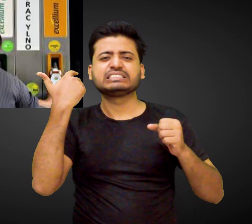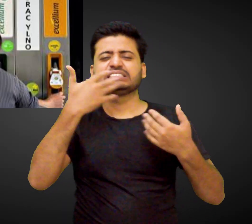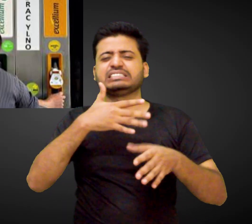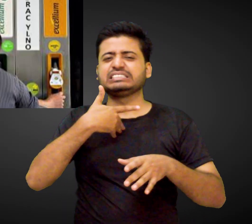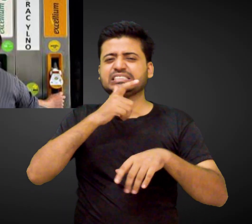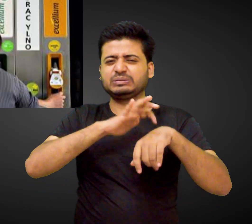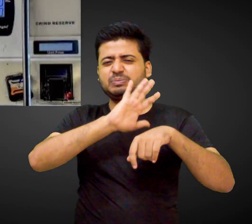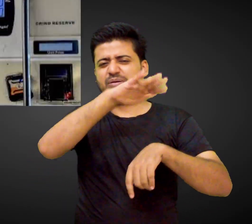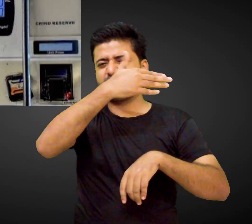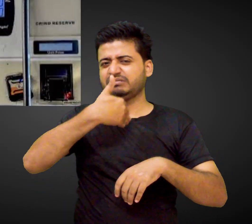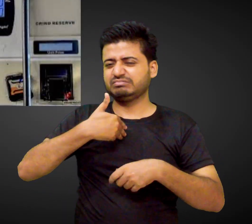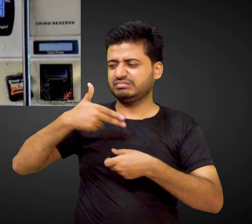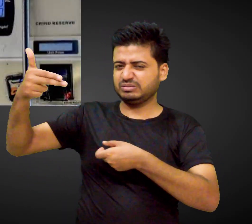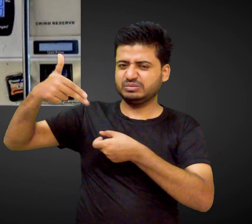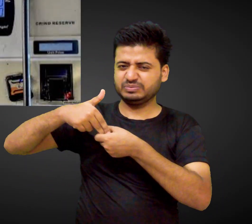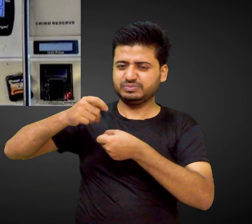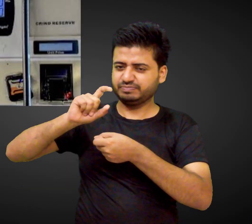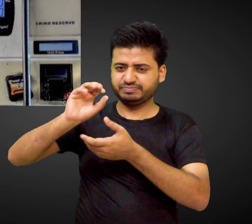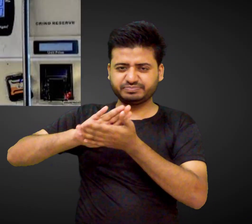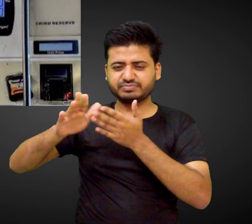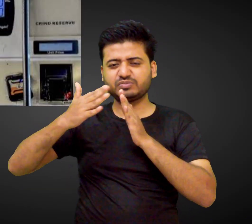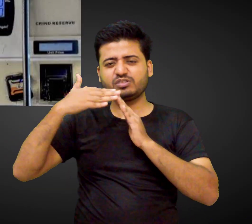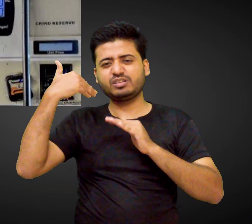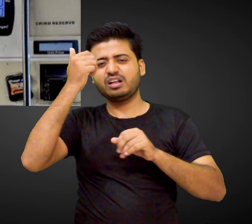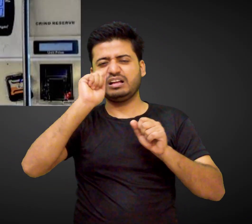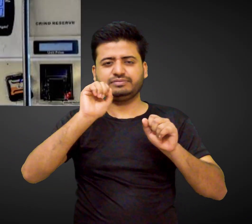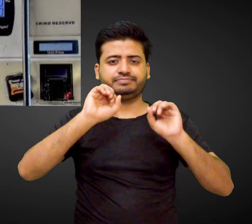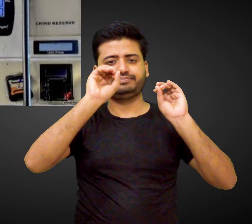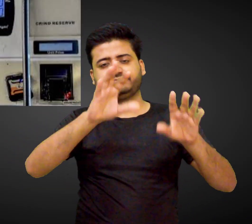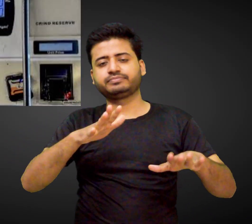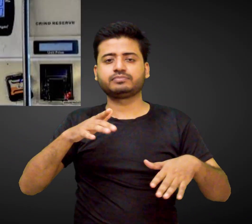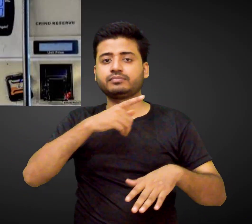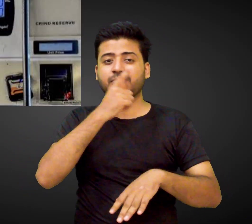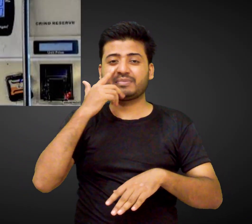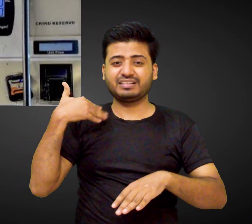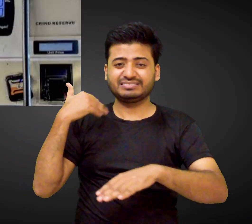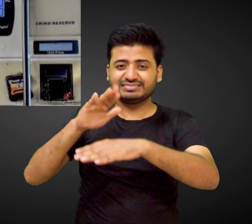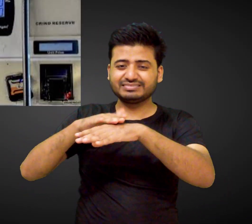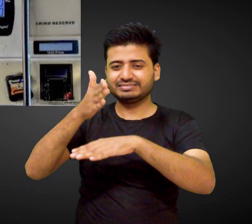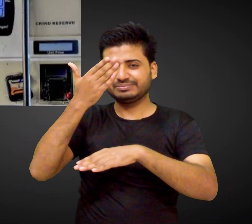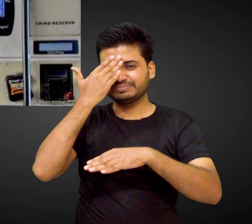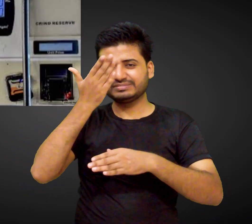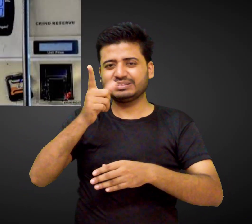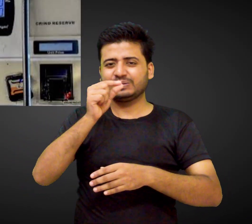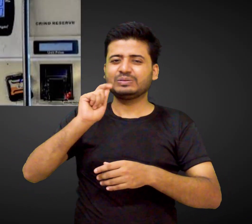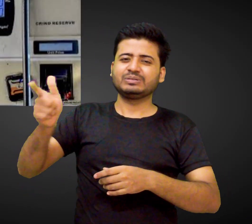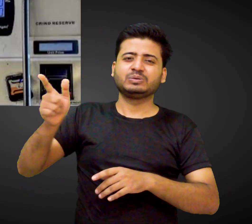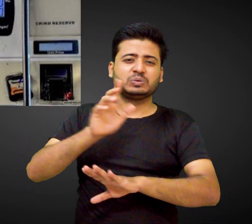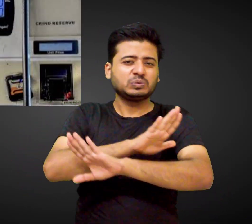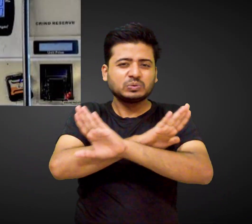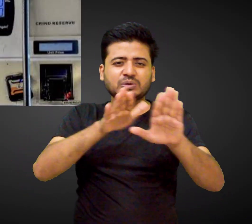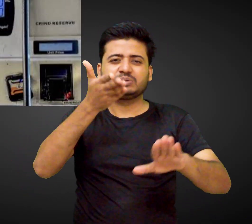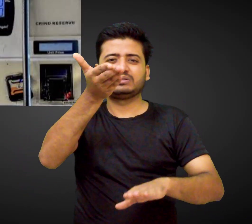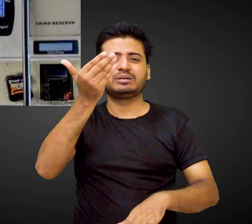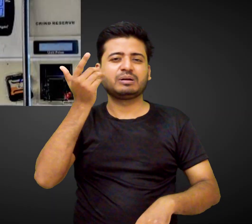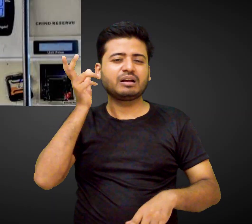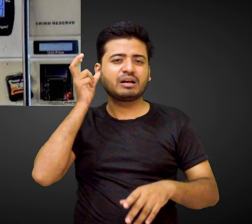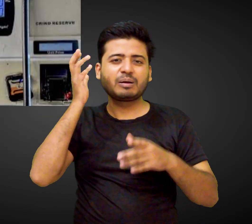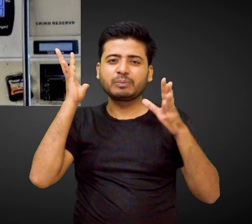cruise control. On highways, cruise control helps maintain a constant speed, which is more fuel efficient than constantly adjusting